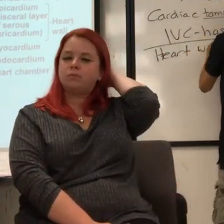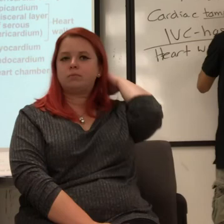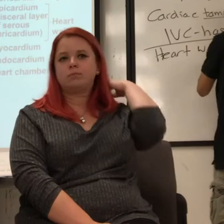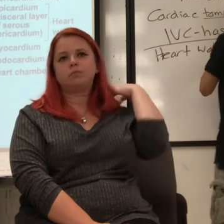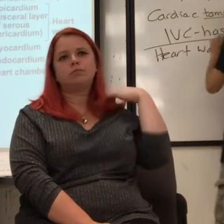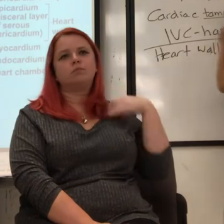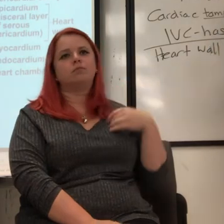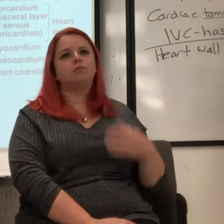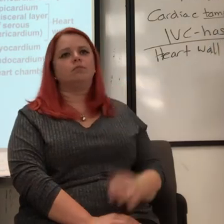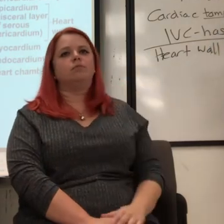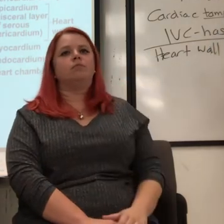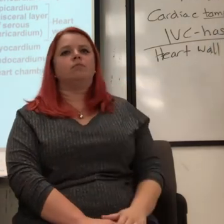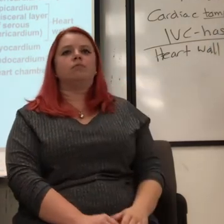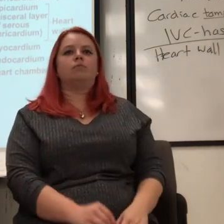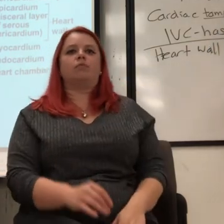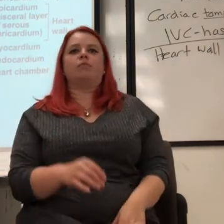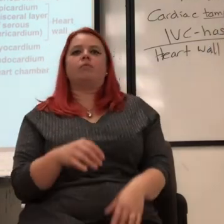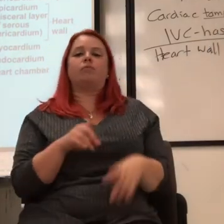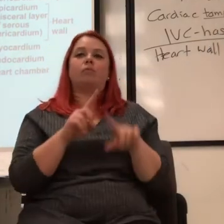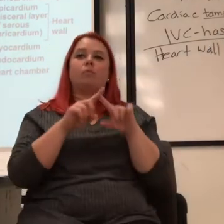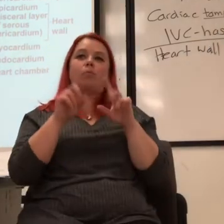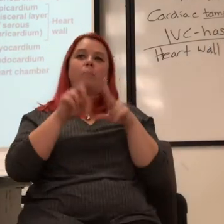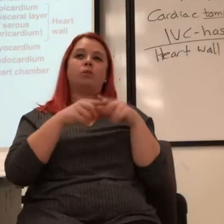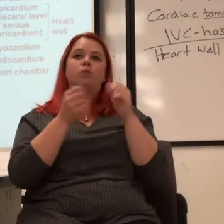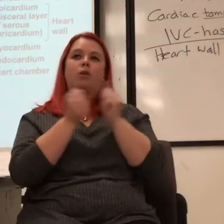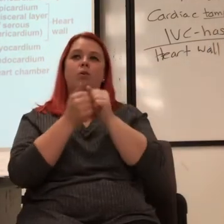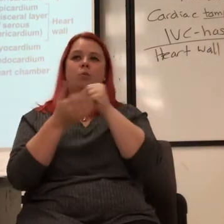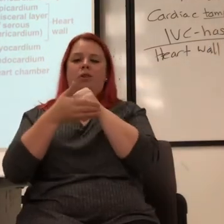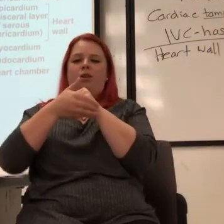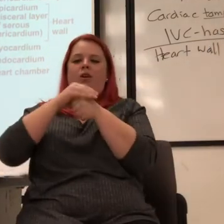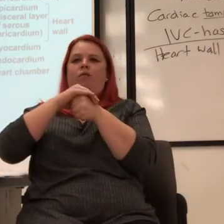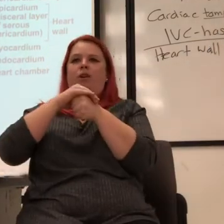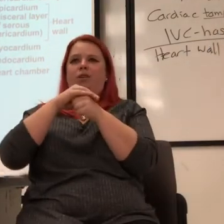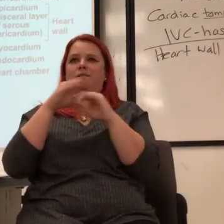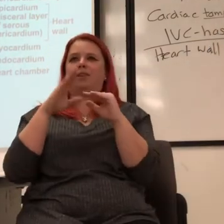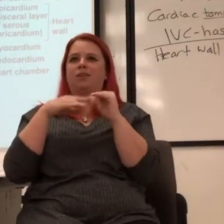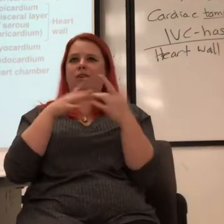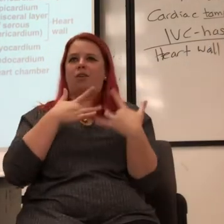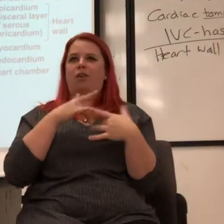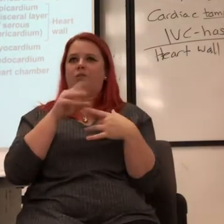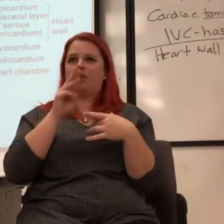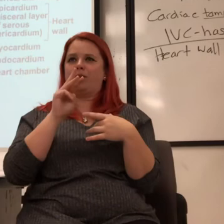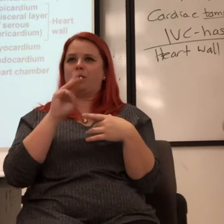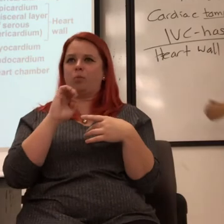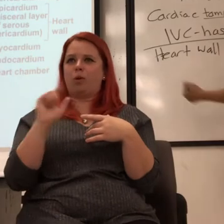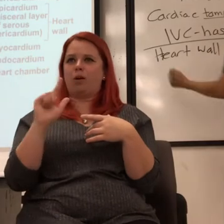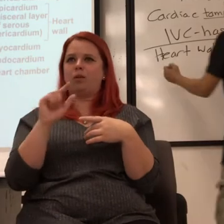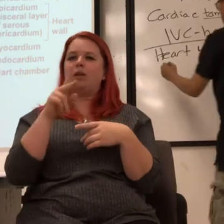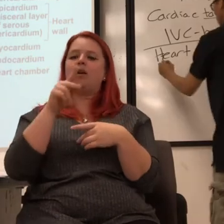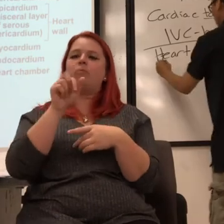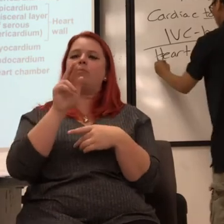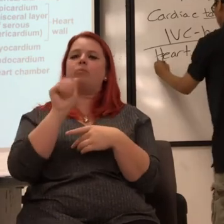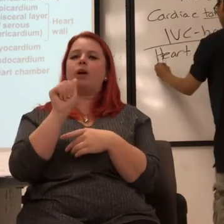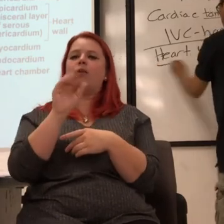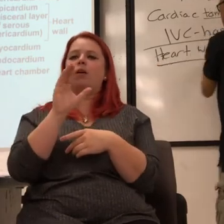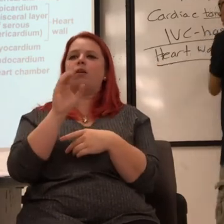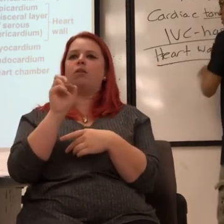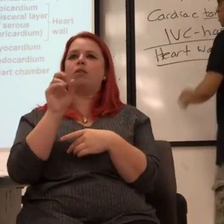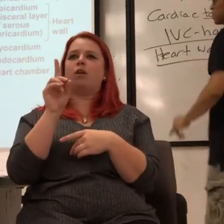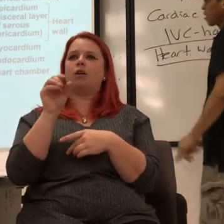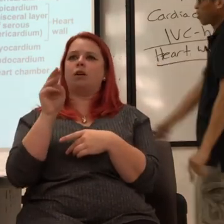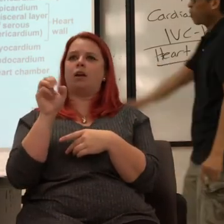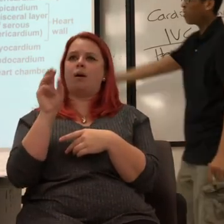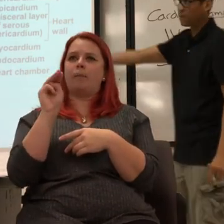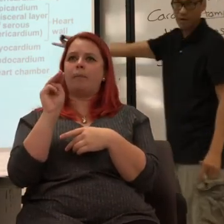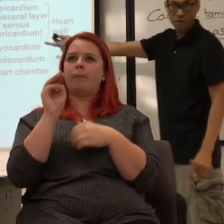heart wall, but we start with the covering over the heart wall, pericardium. But I'll list it under heart wall anyways,